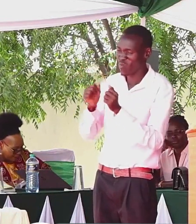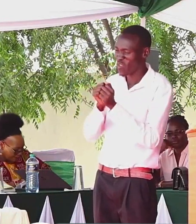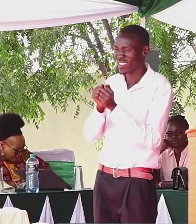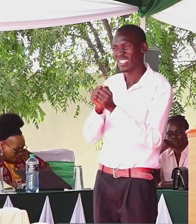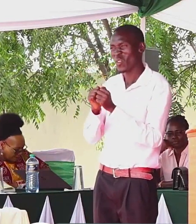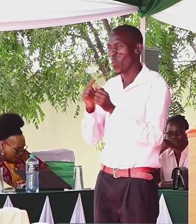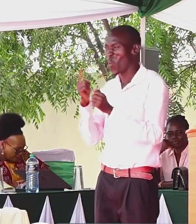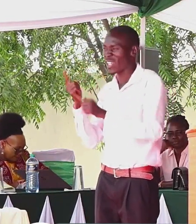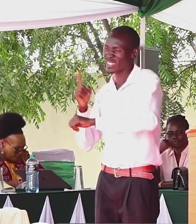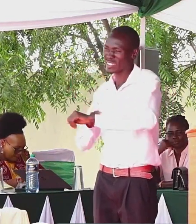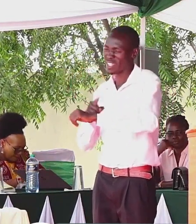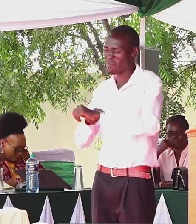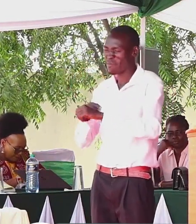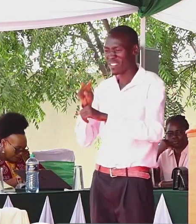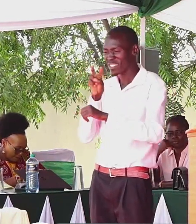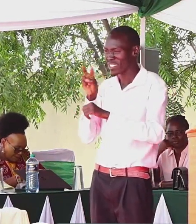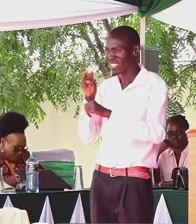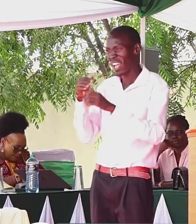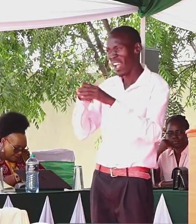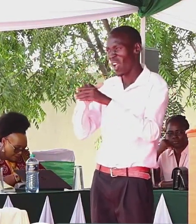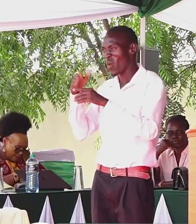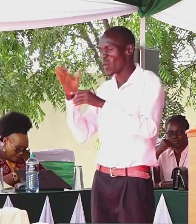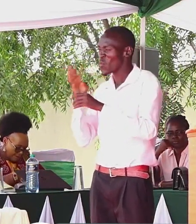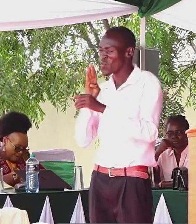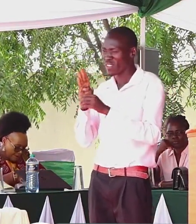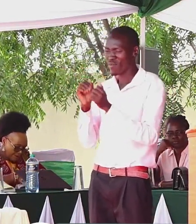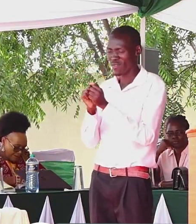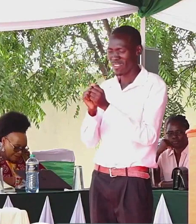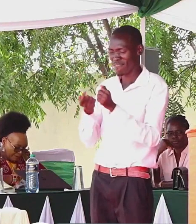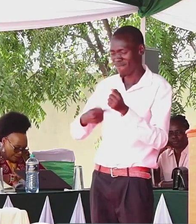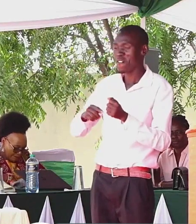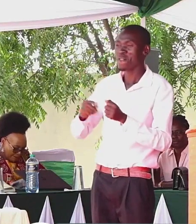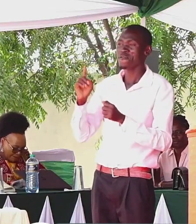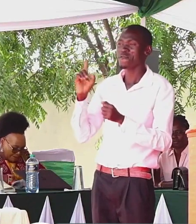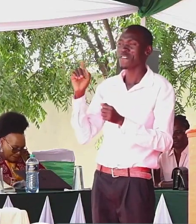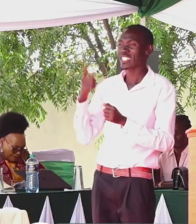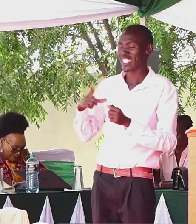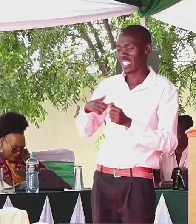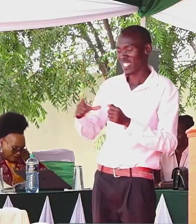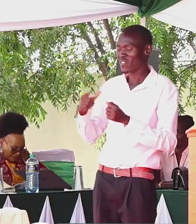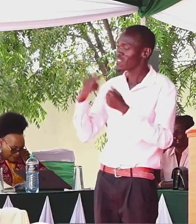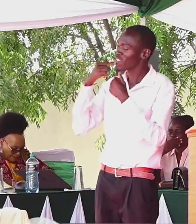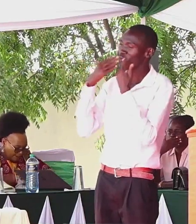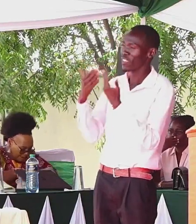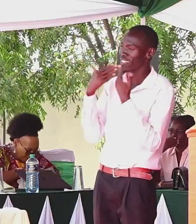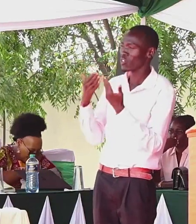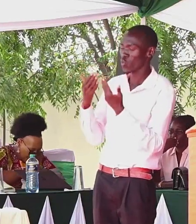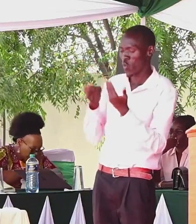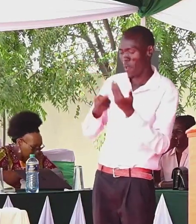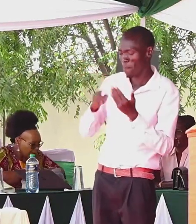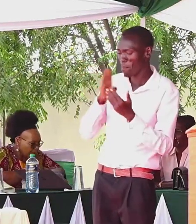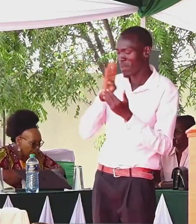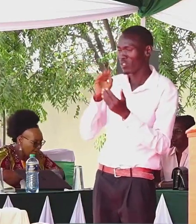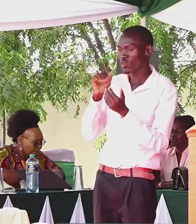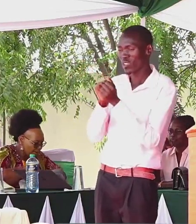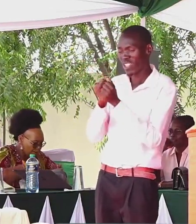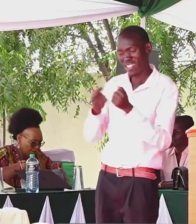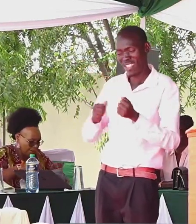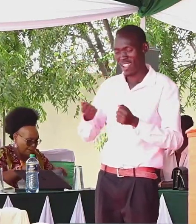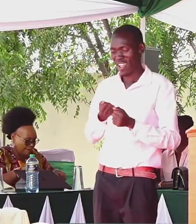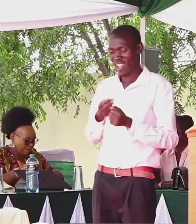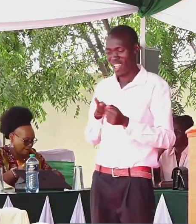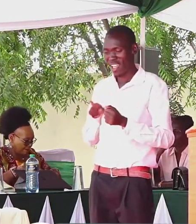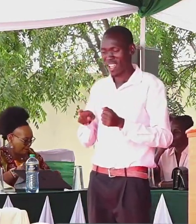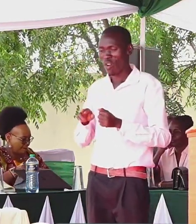time have I seen you away from her. You've been with our First Lady. So we want to say thank you. You have been together with her means a lot to